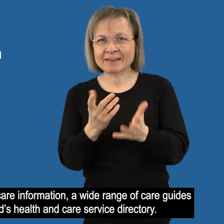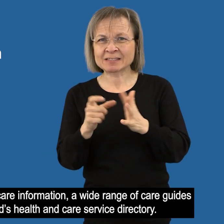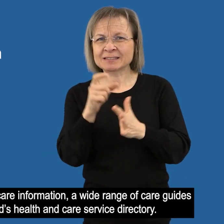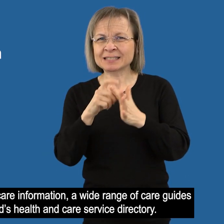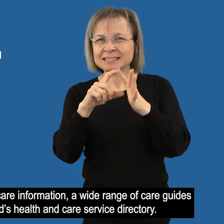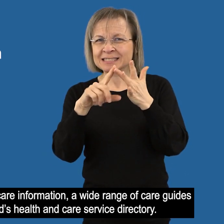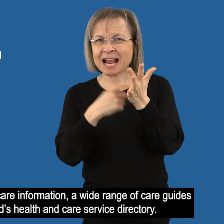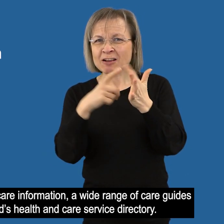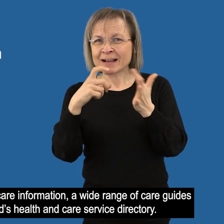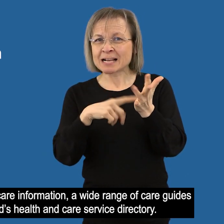Directory.